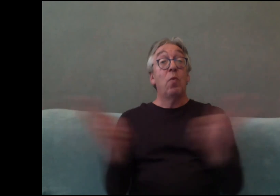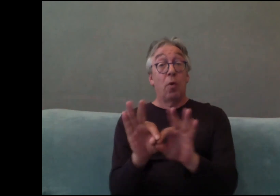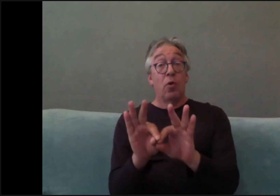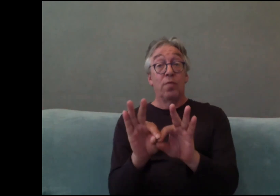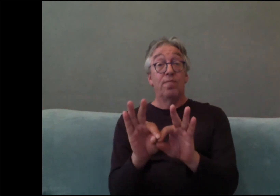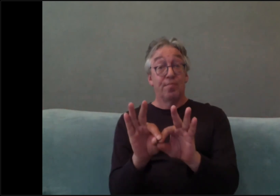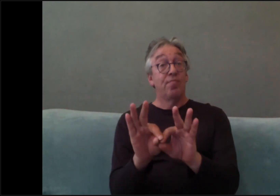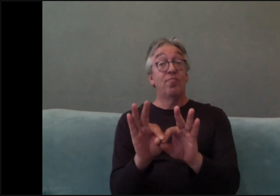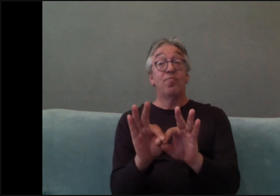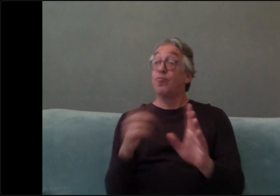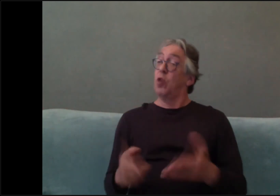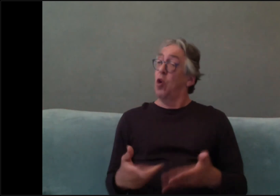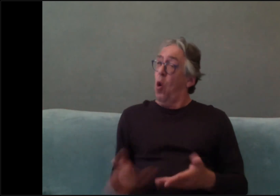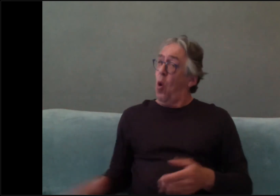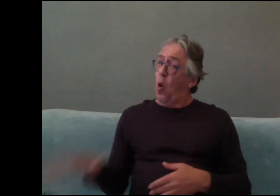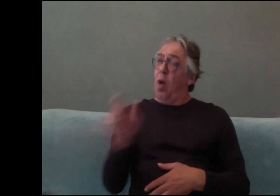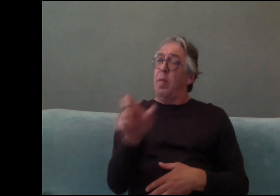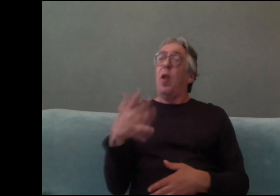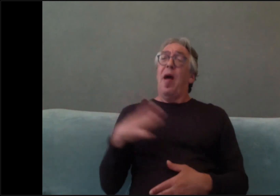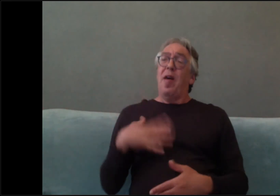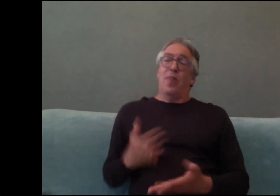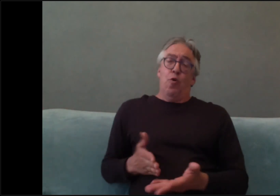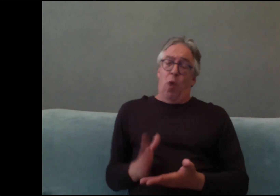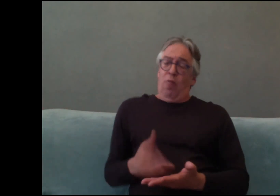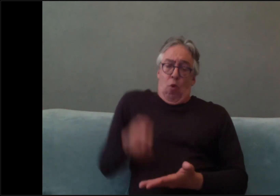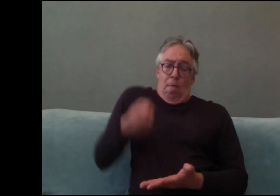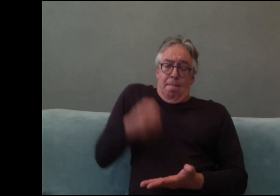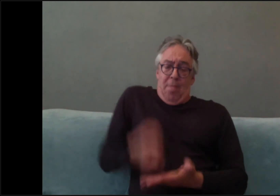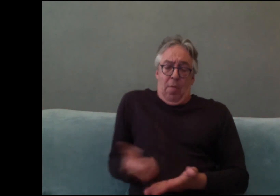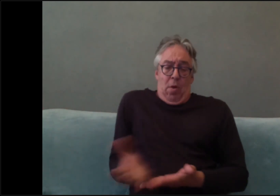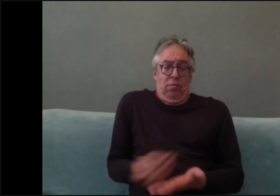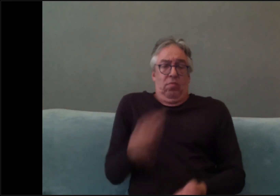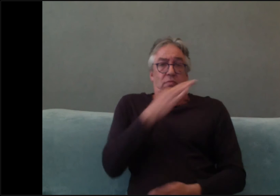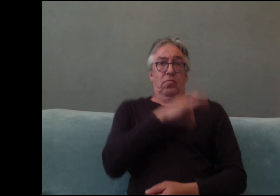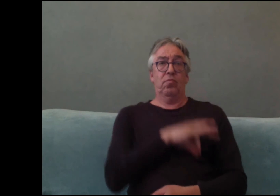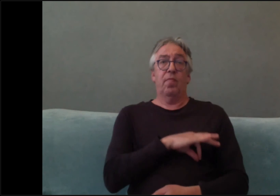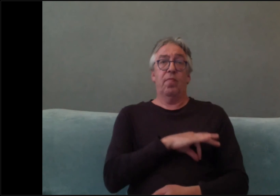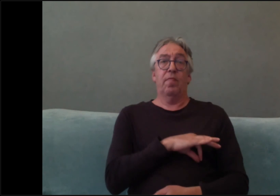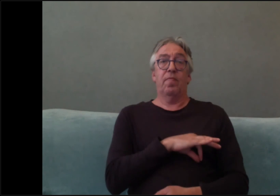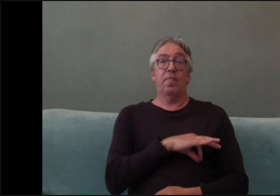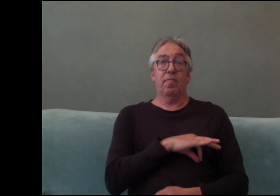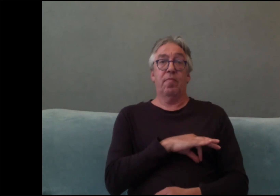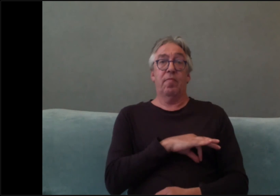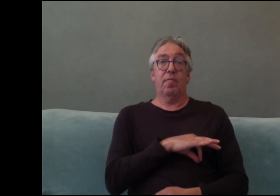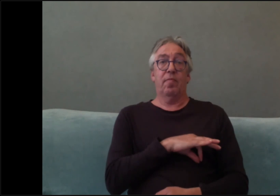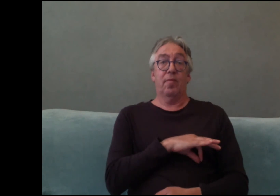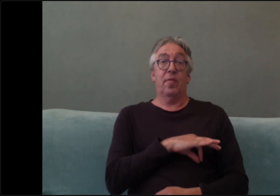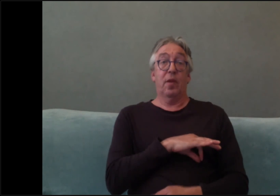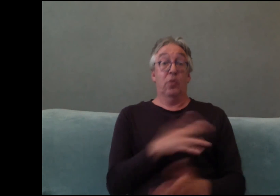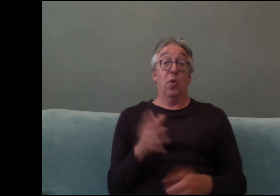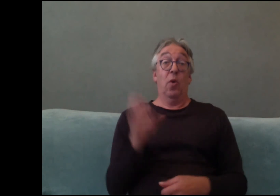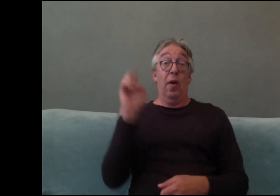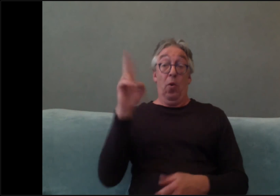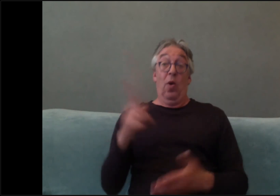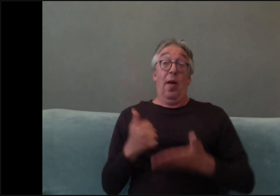a significant European response to the serious and persistent problems of poverty in Europe. So